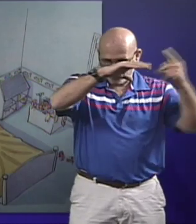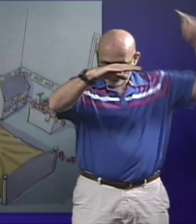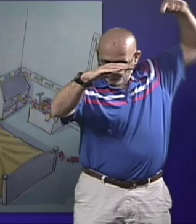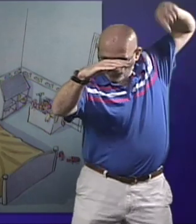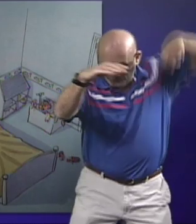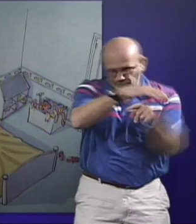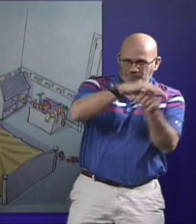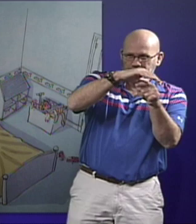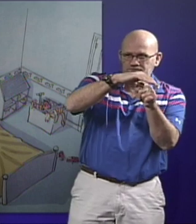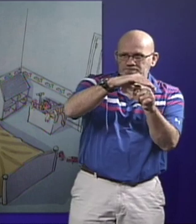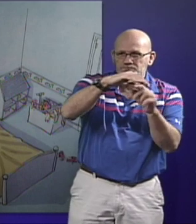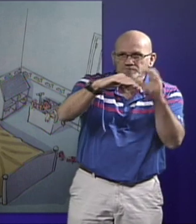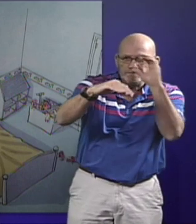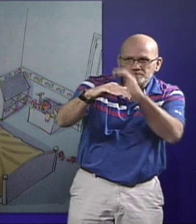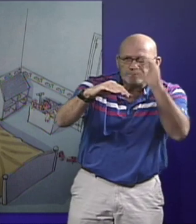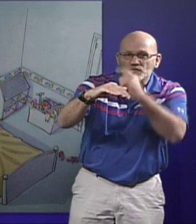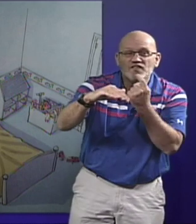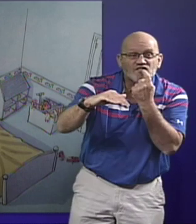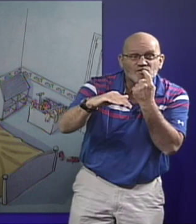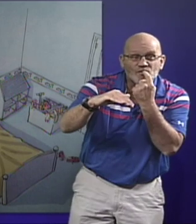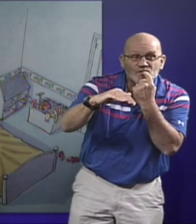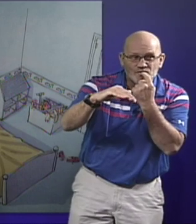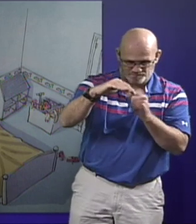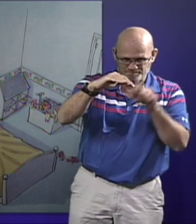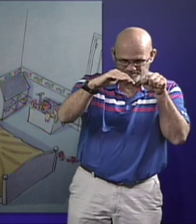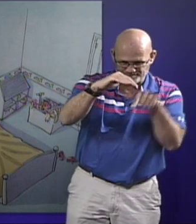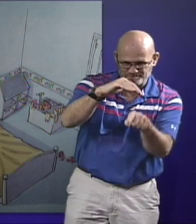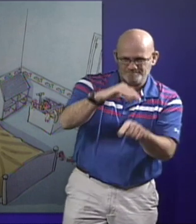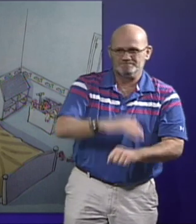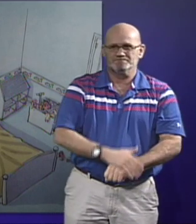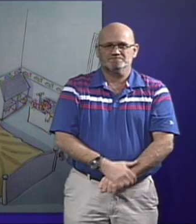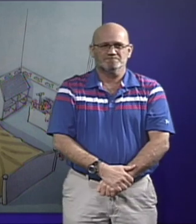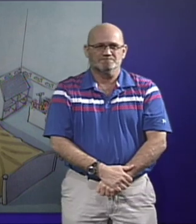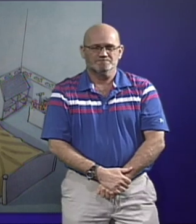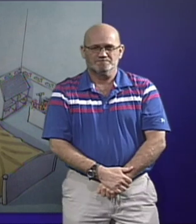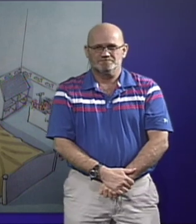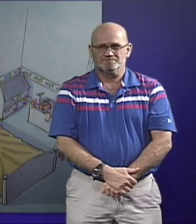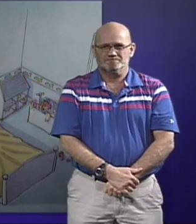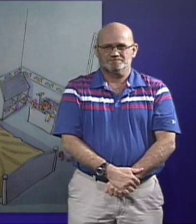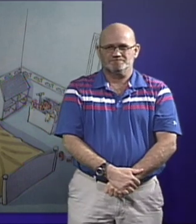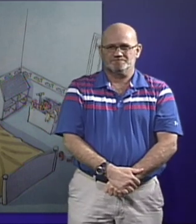Whoosh! The Tooth Fairy flew under the pillow. She was looking for a tooth.